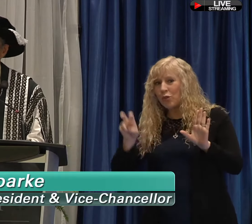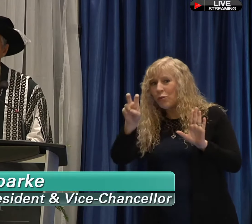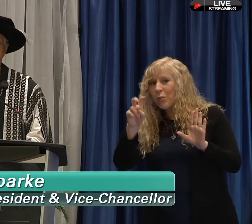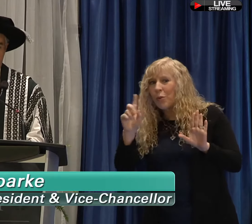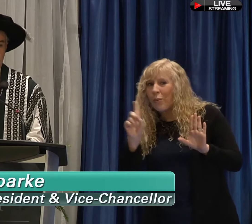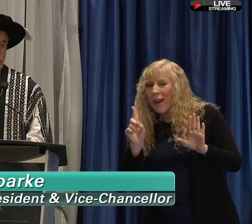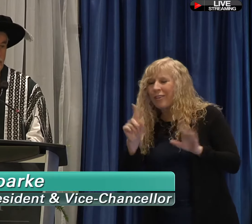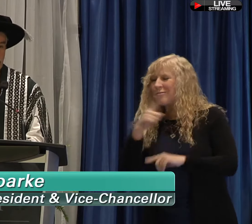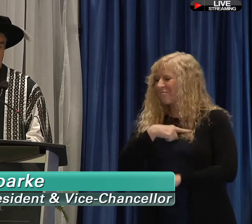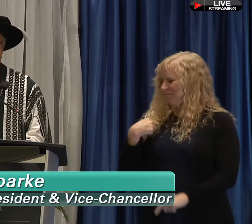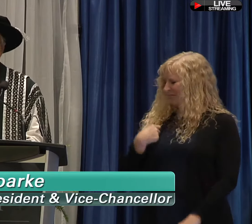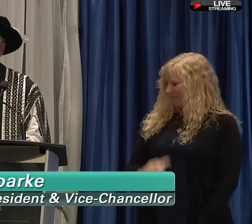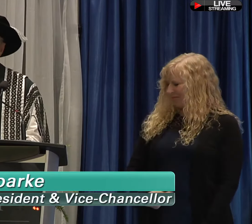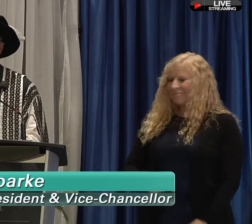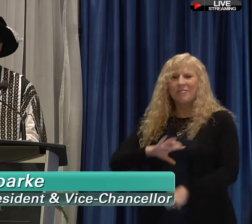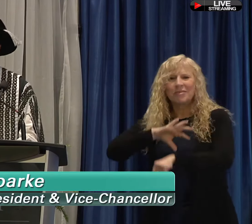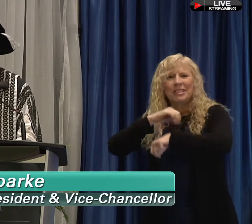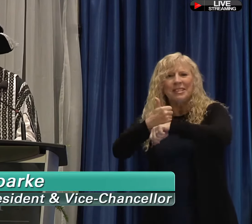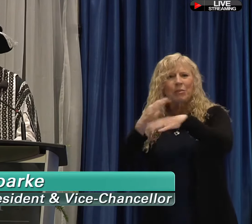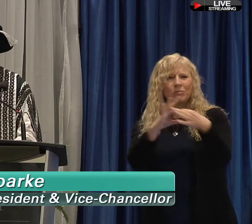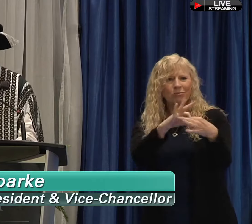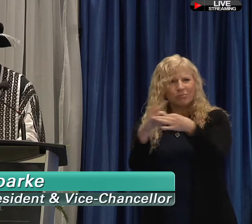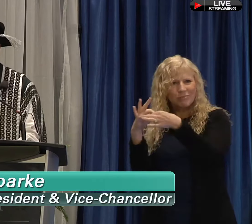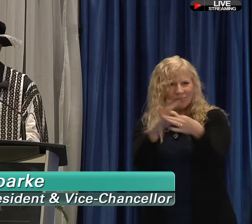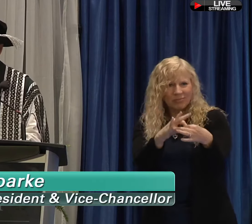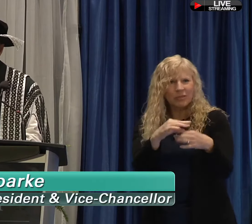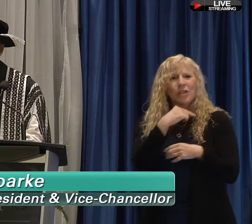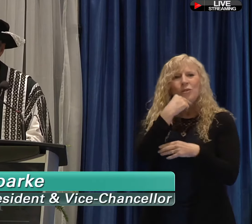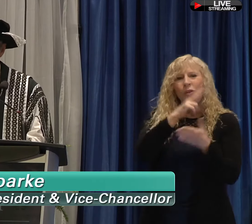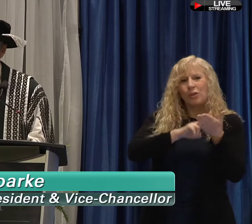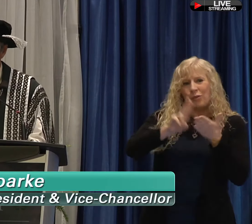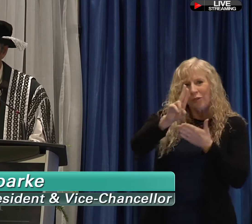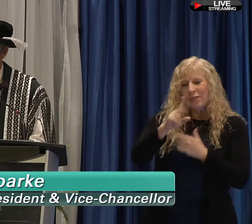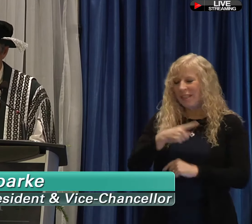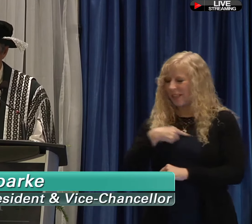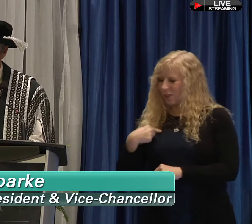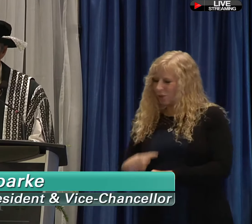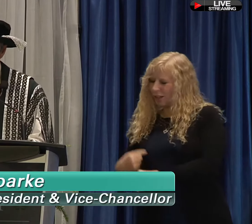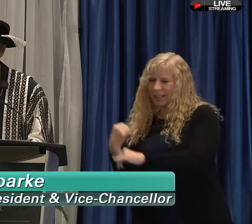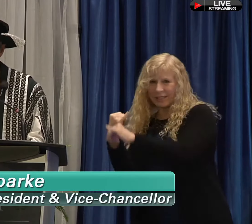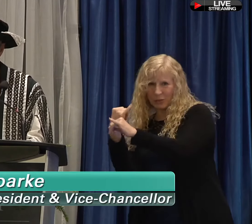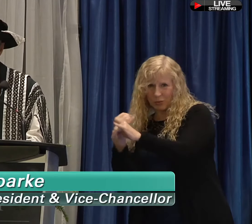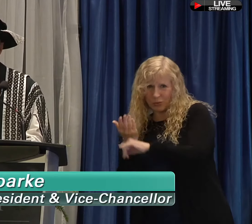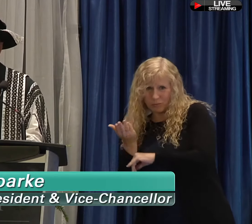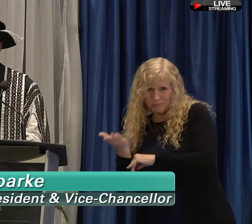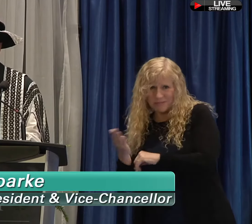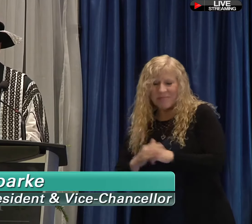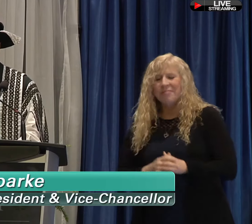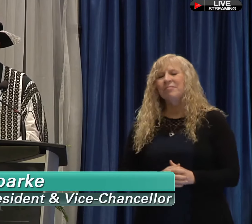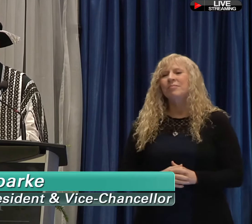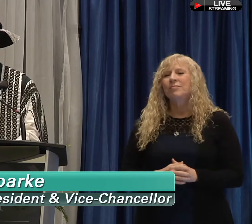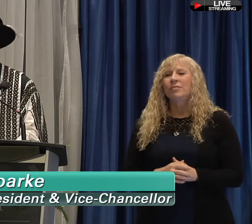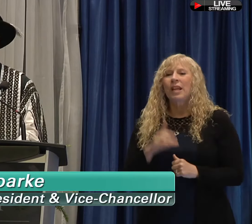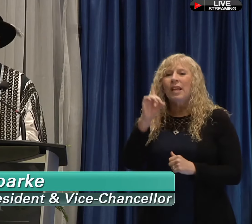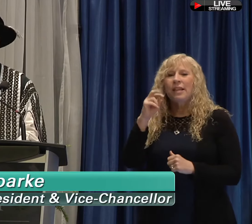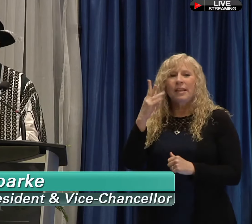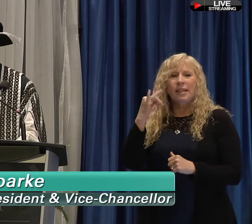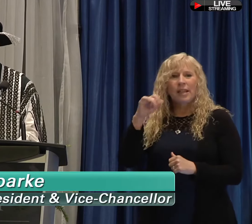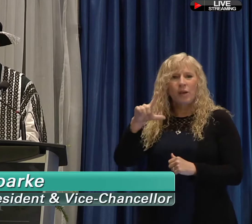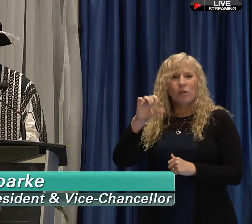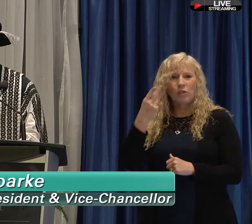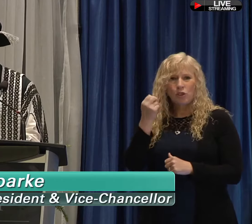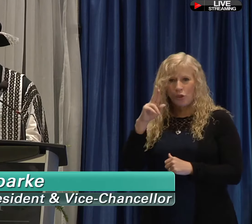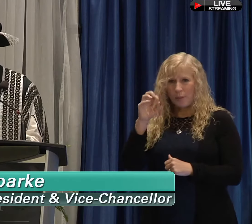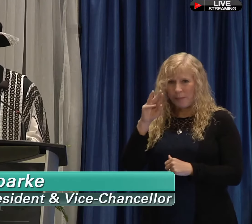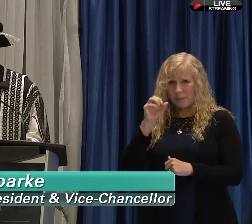to establish relations between Trent University and Chinese institutions. Daryl Sherman, the president of